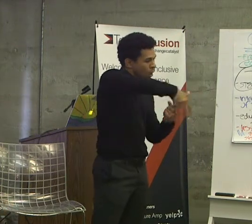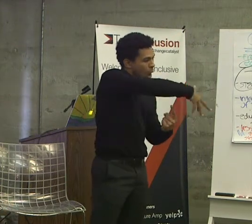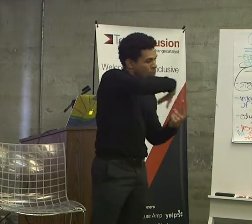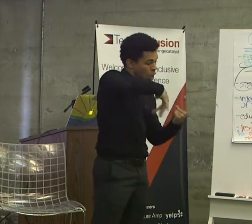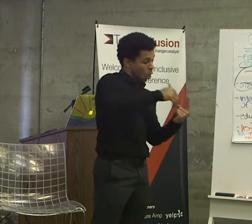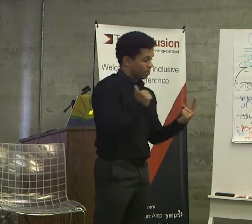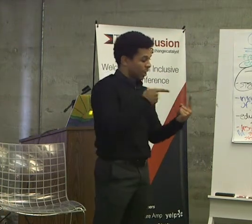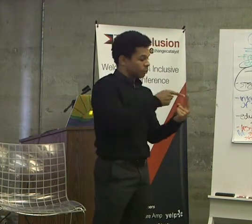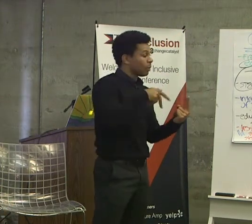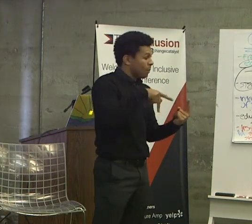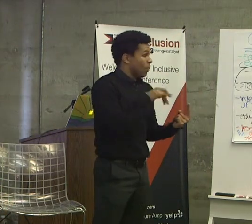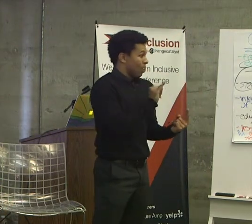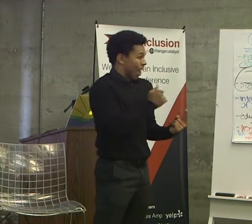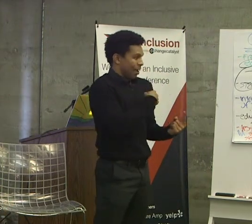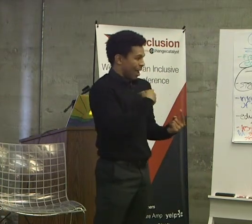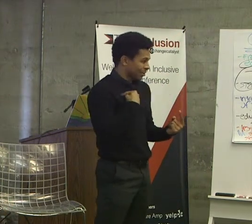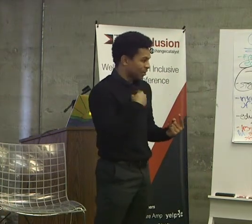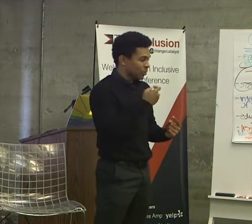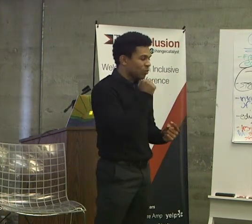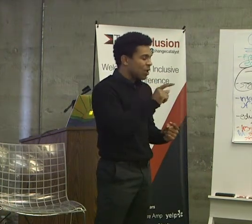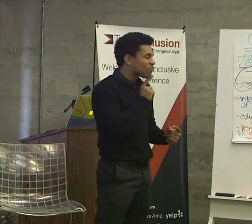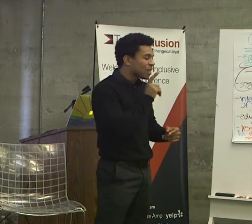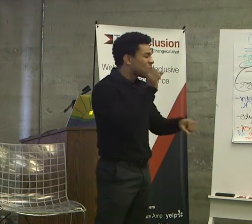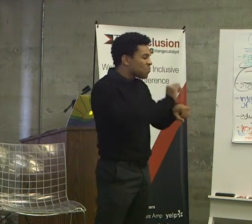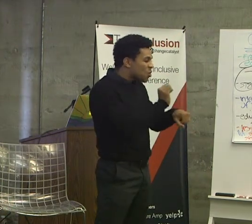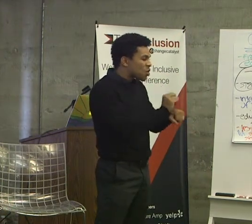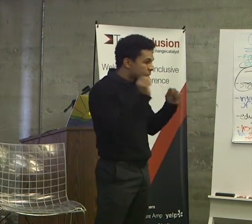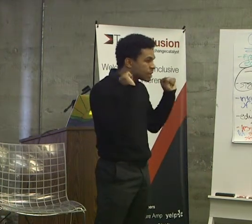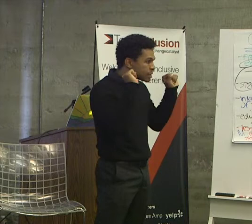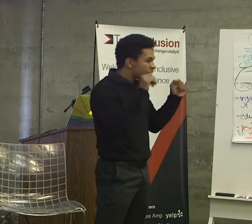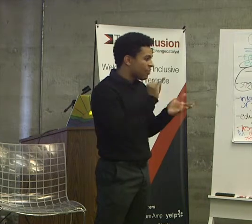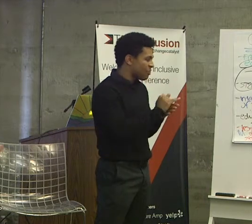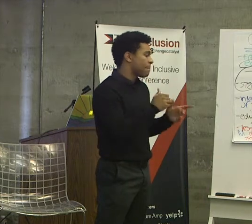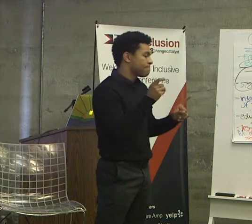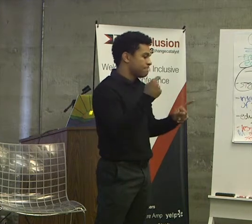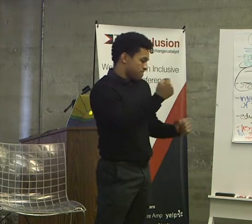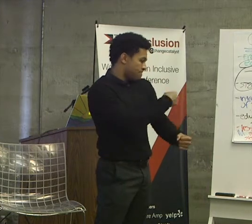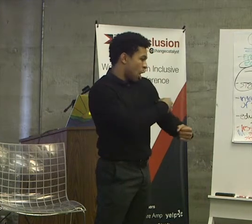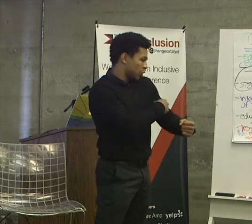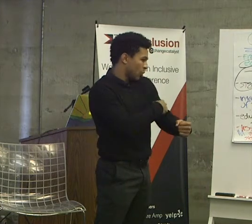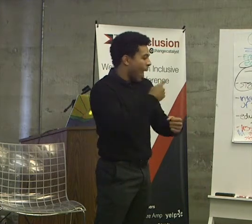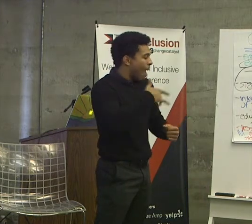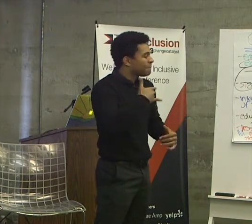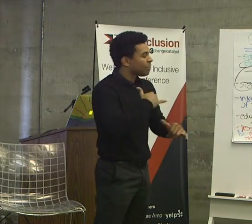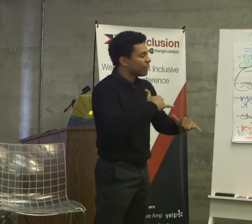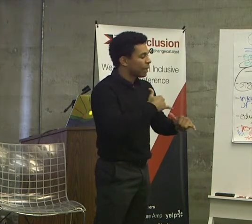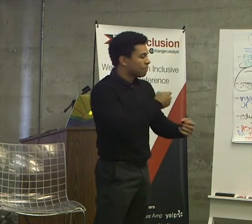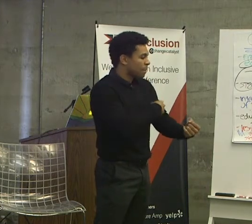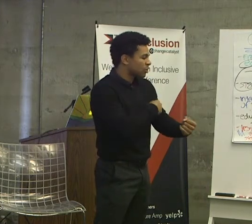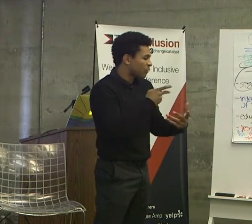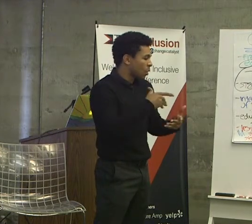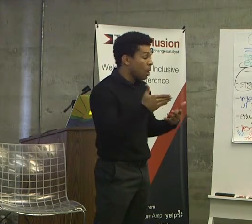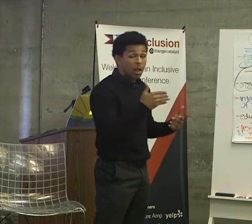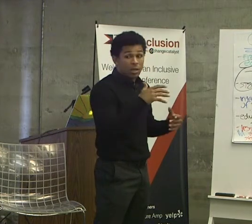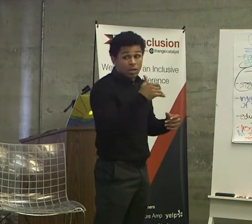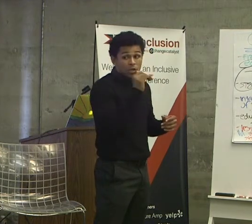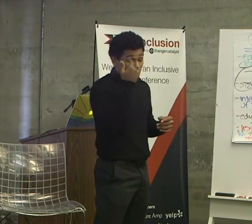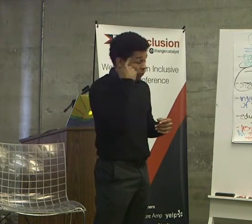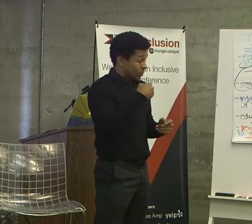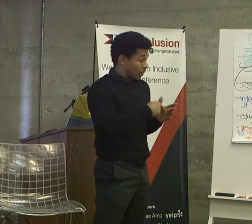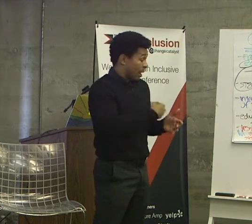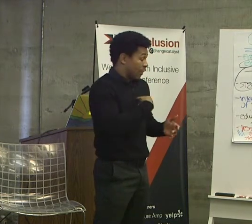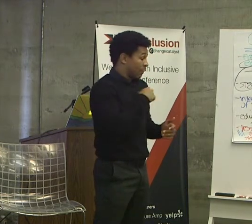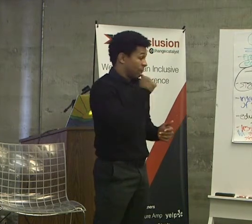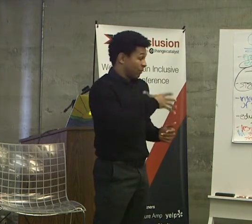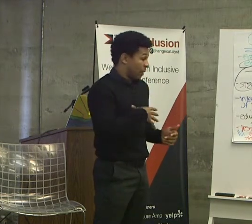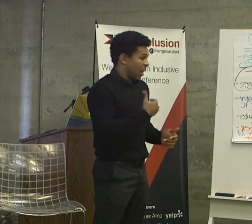we're not actually working out that empathy muscle very much. If I'm surrounded by all women, for example, because I'm female identified,